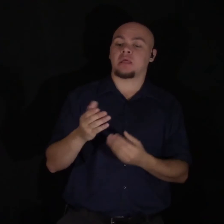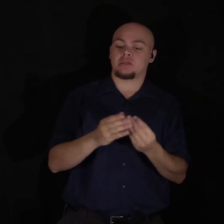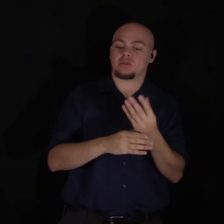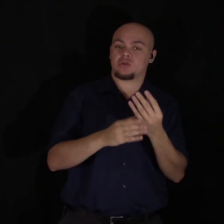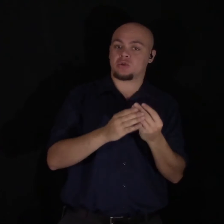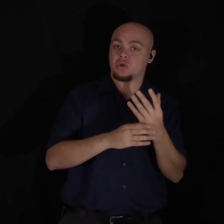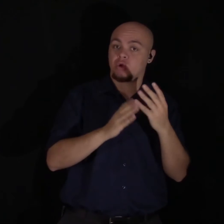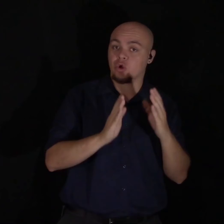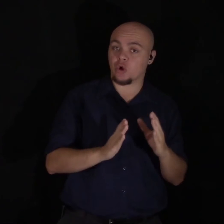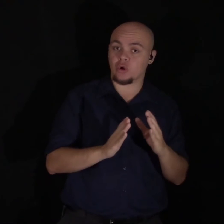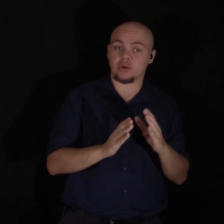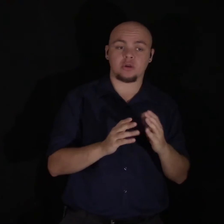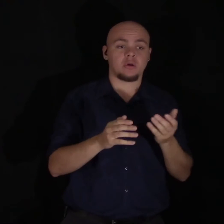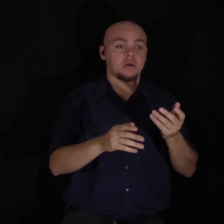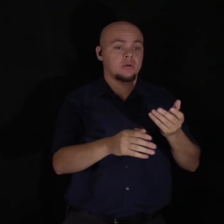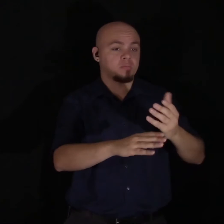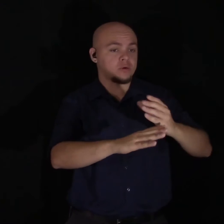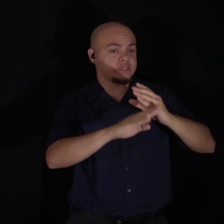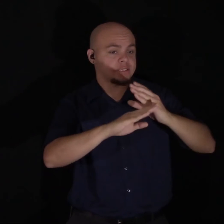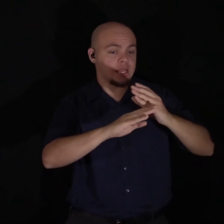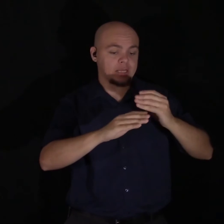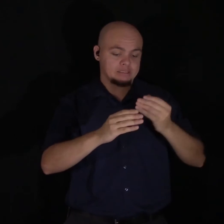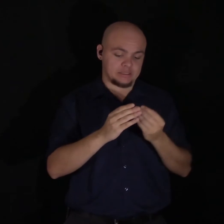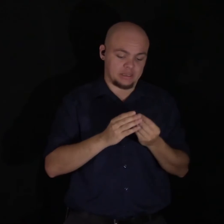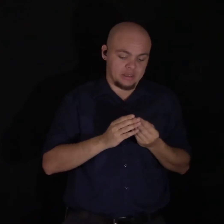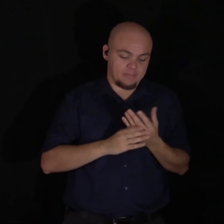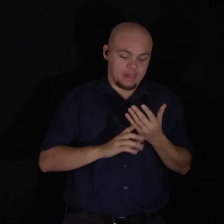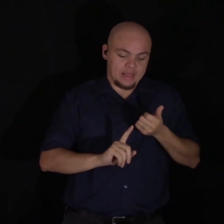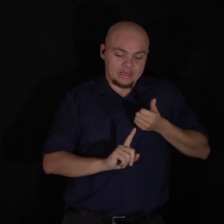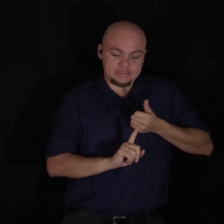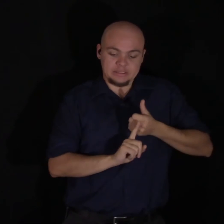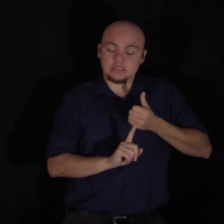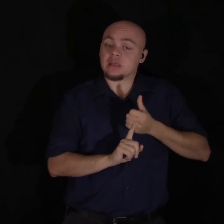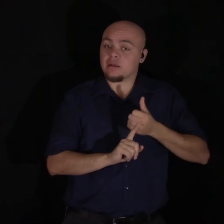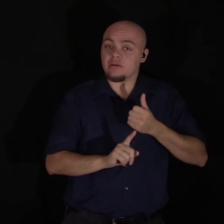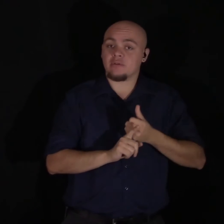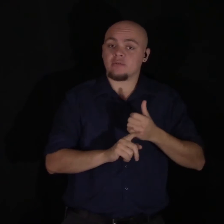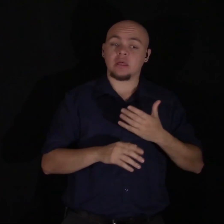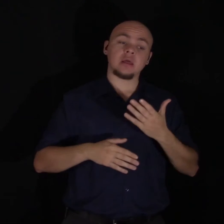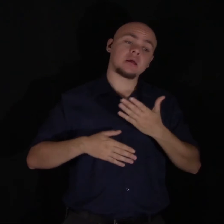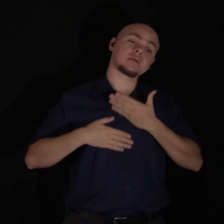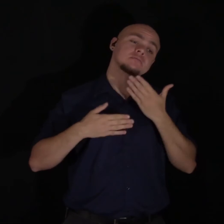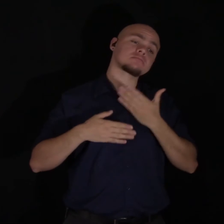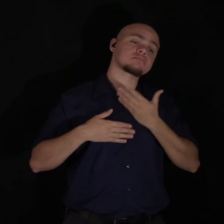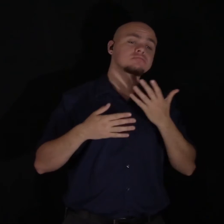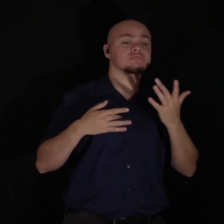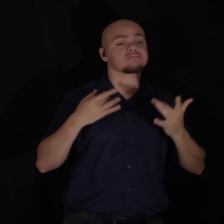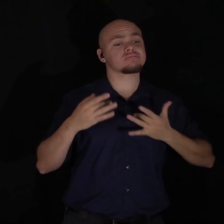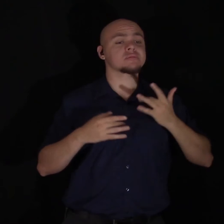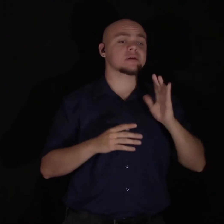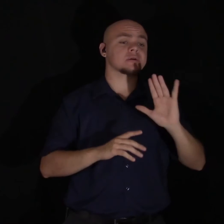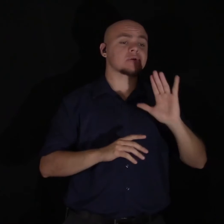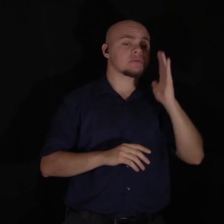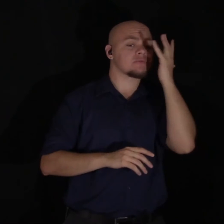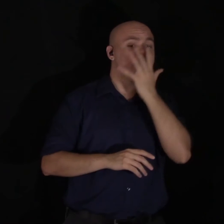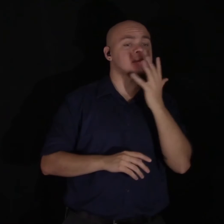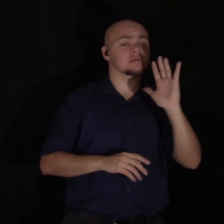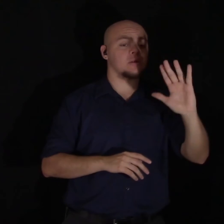wind, and to surround her with all that could tend to excite pleasurable emotion in her soft and benevolent mind.